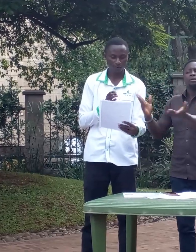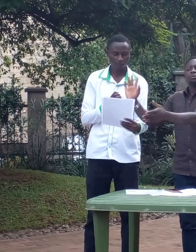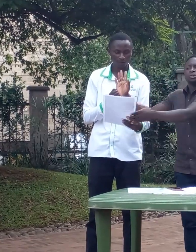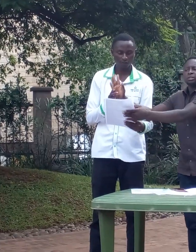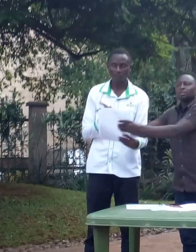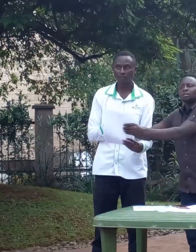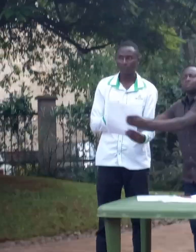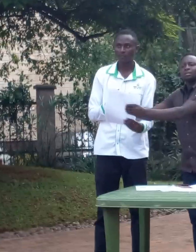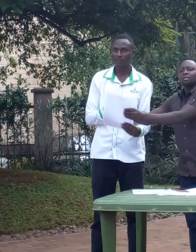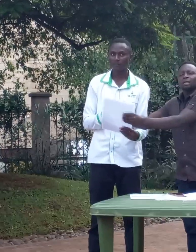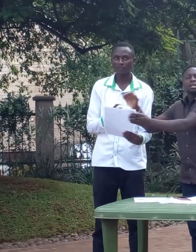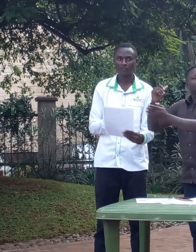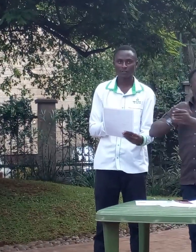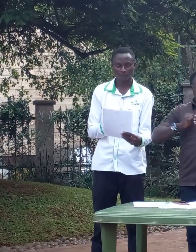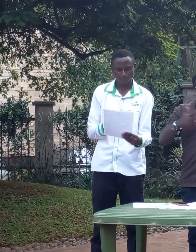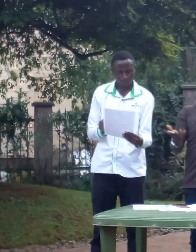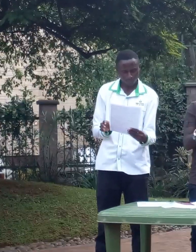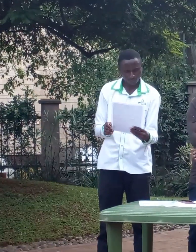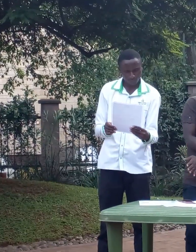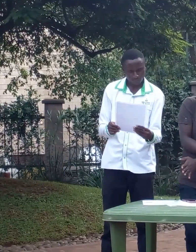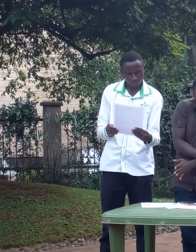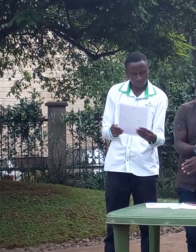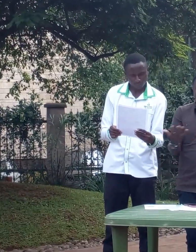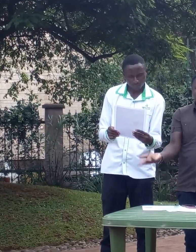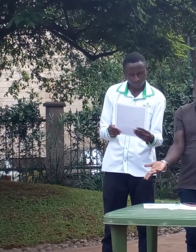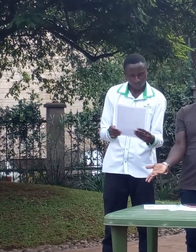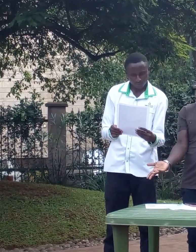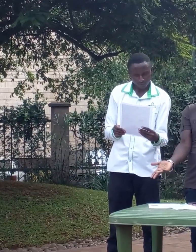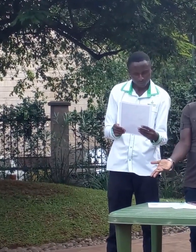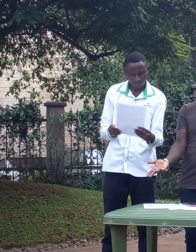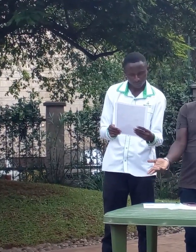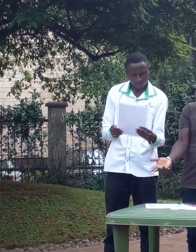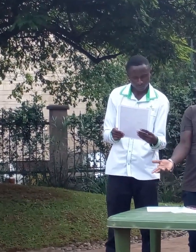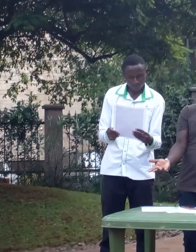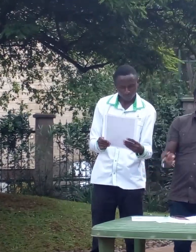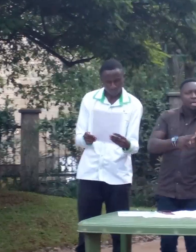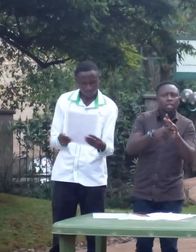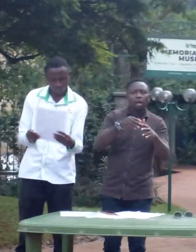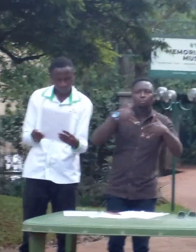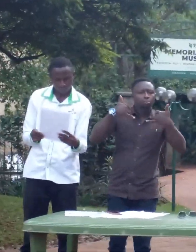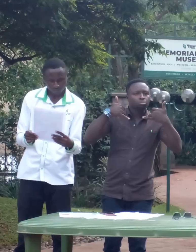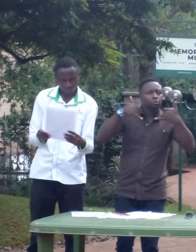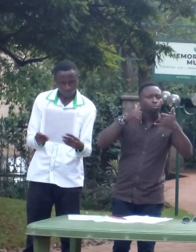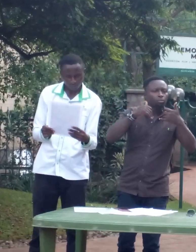It's just what the end before. Where are our assistants?